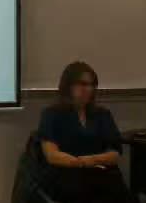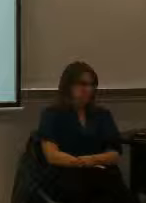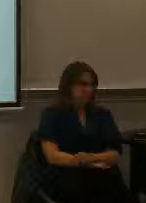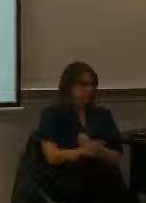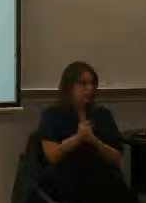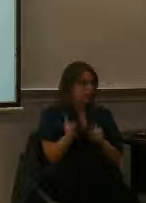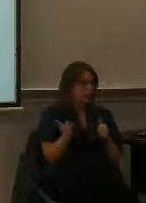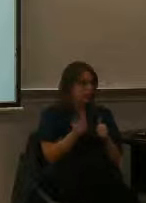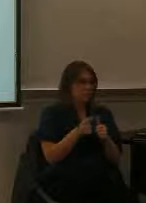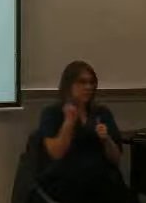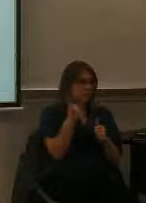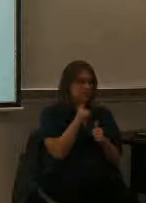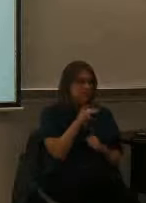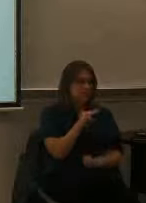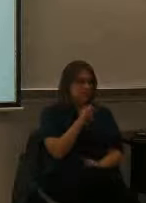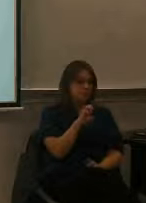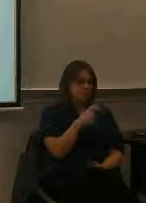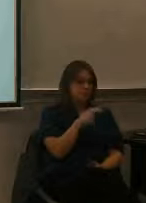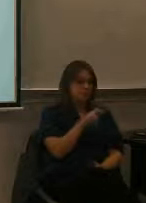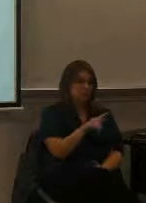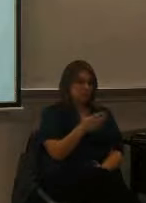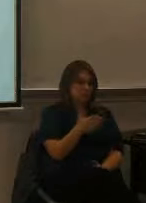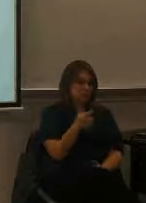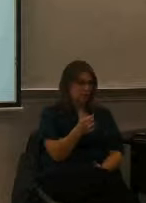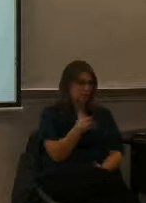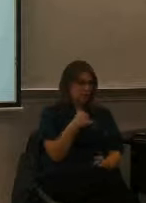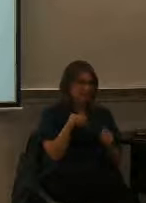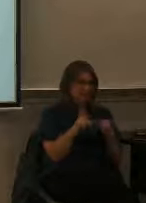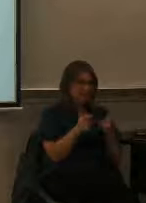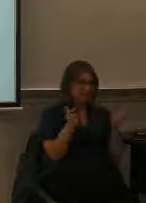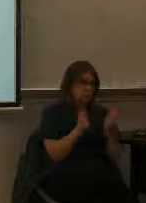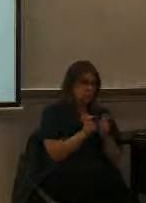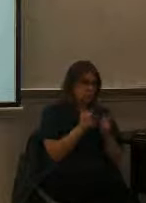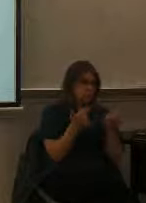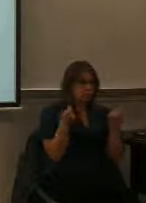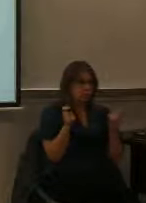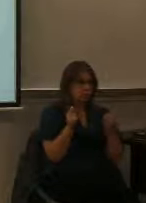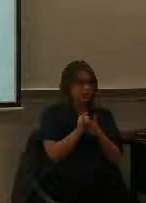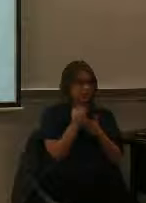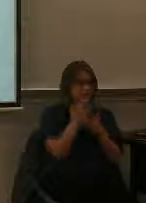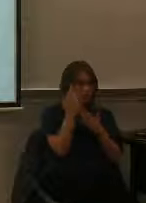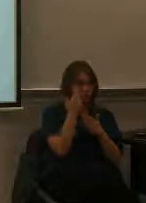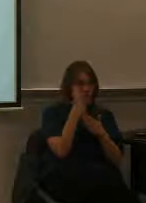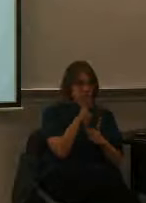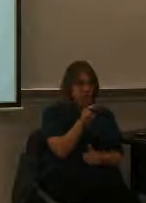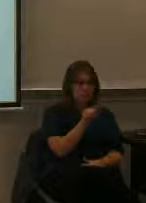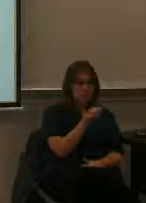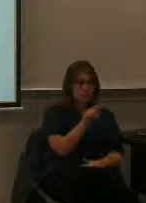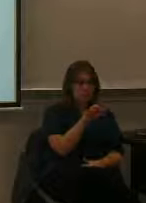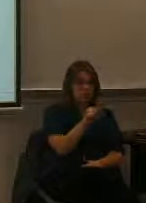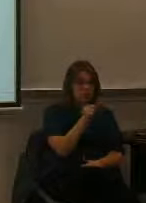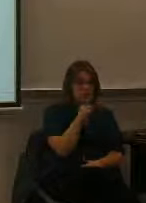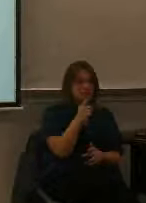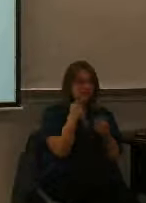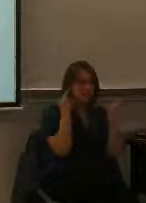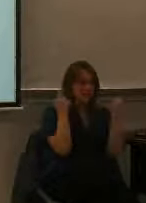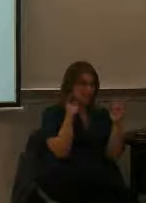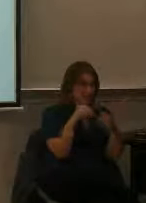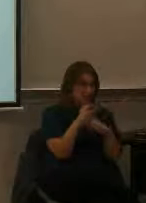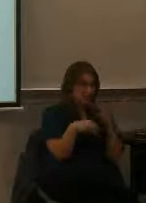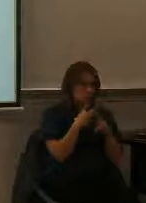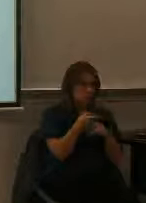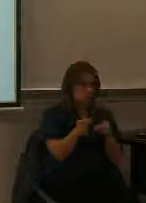The first one is the mechanical thing, that we have this size too small or too large. And this is part of the reason that bacteria are so successful in the world, that